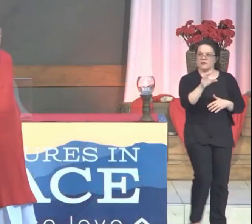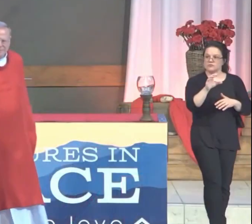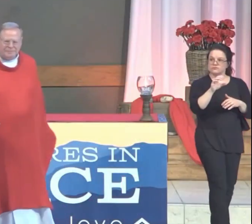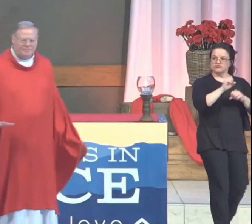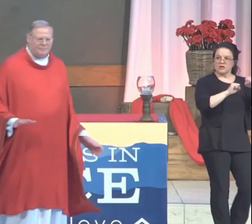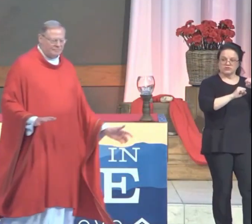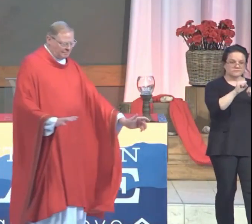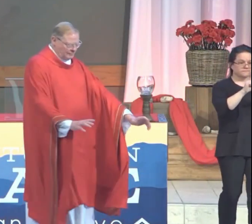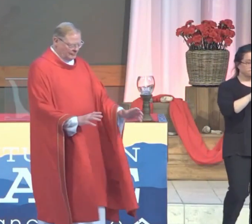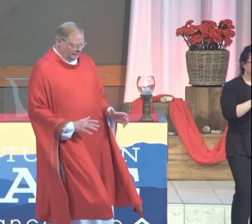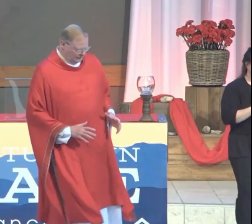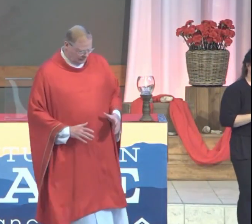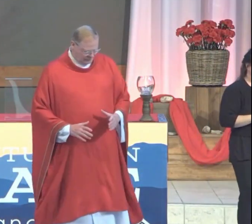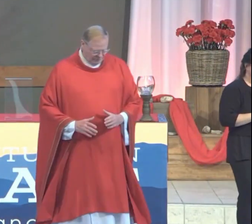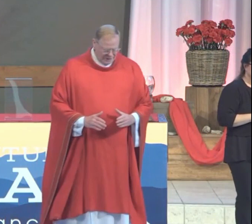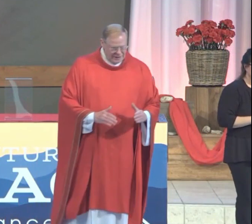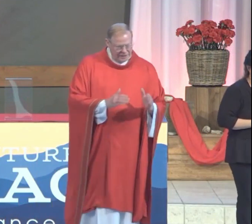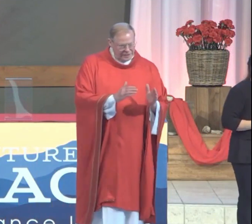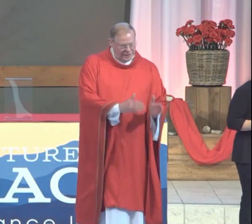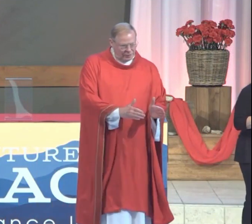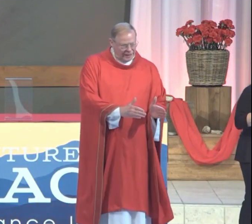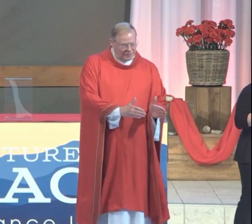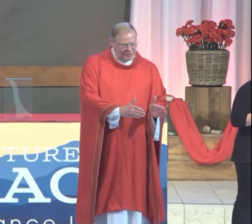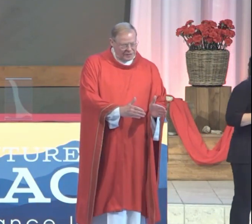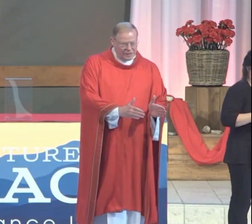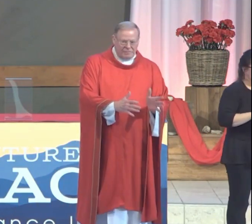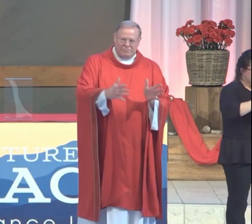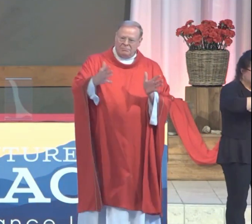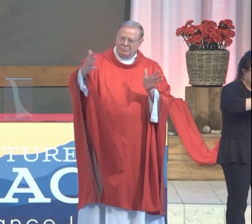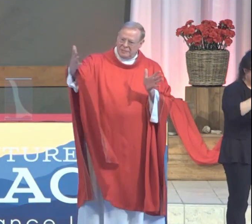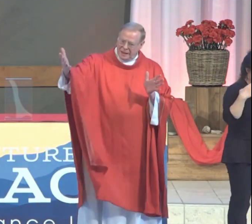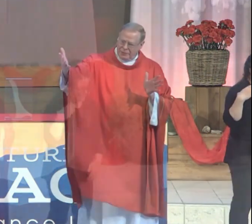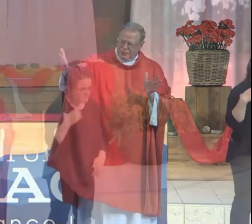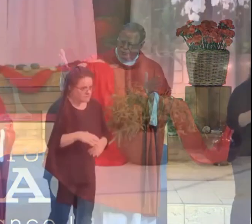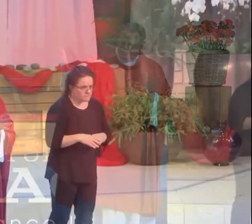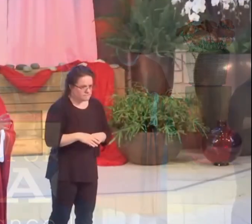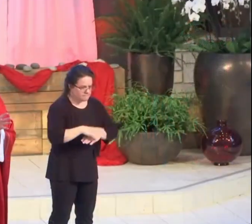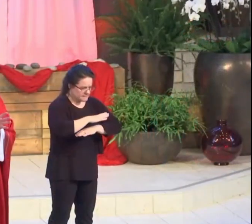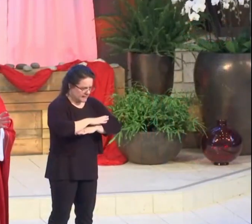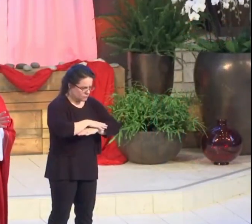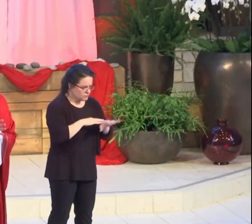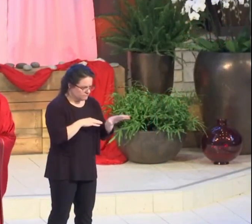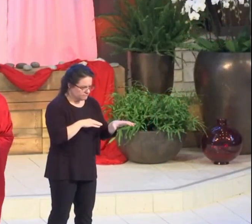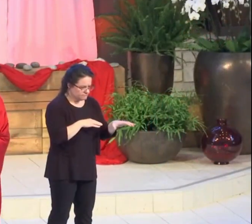3 hours. It was like more like two. Now here's the priest. Table captains. tables.